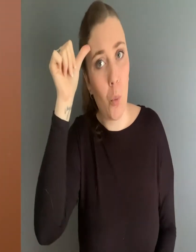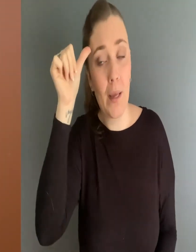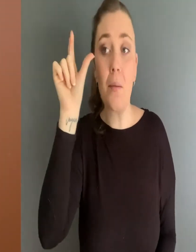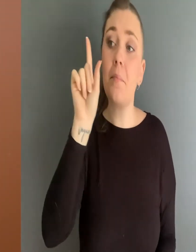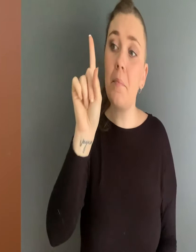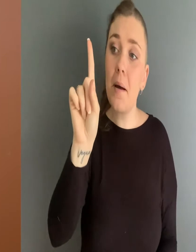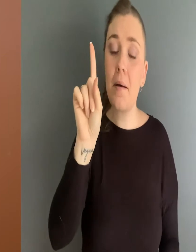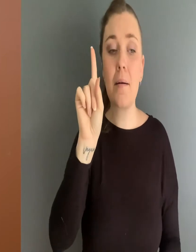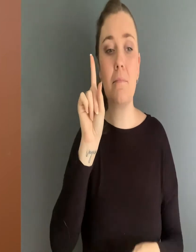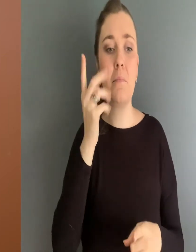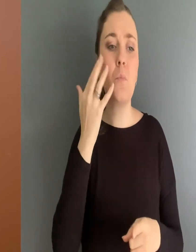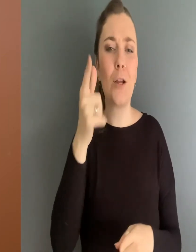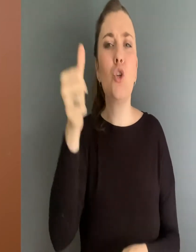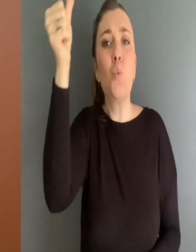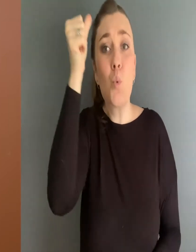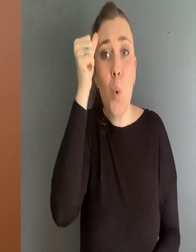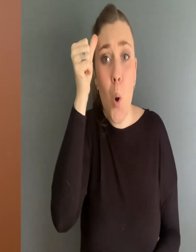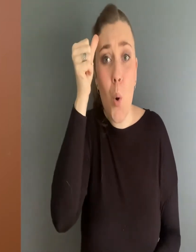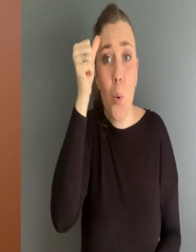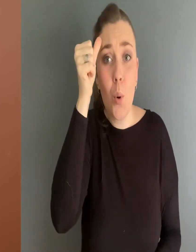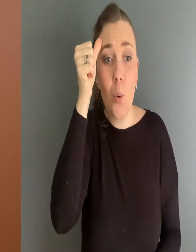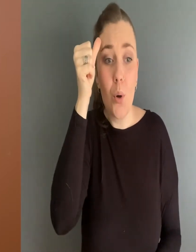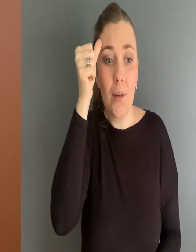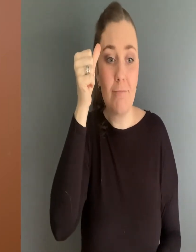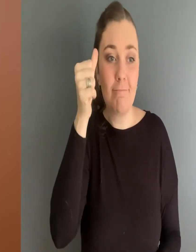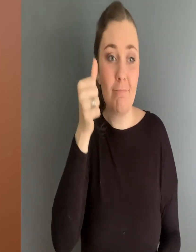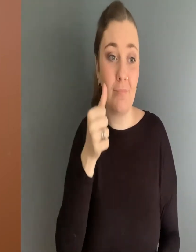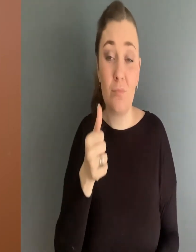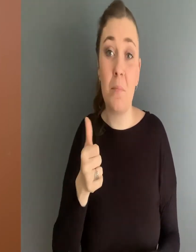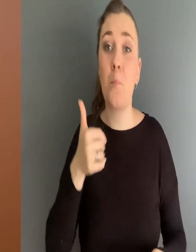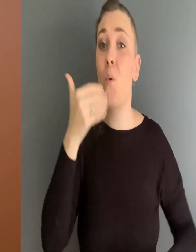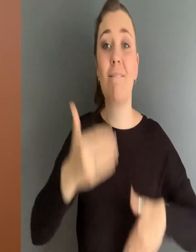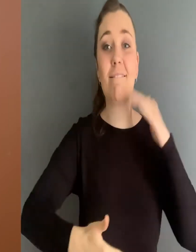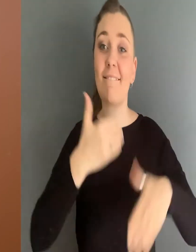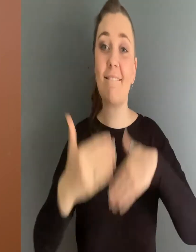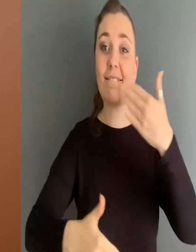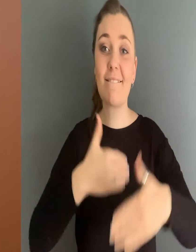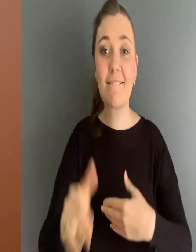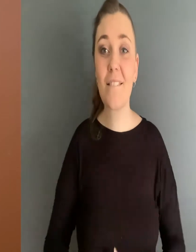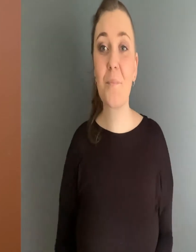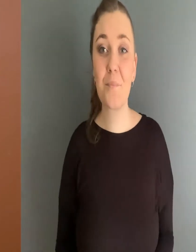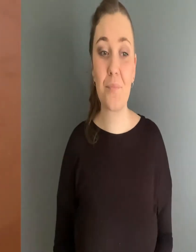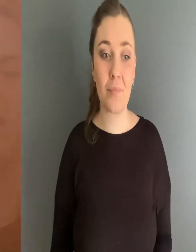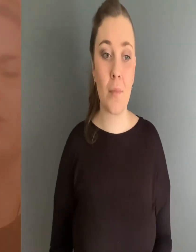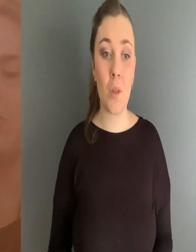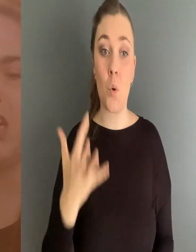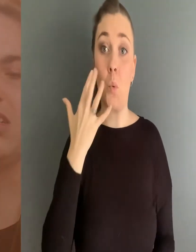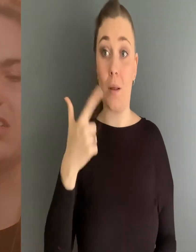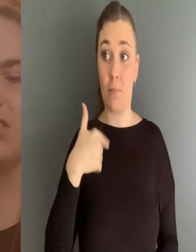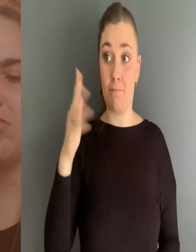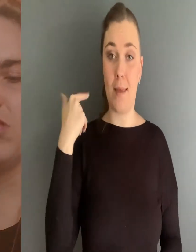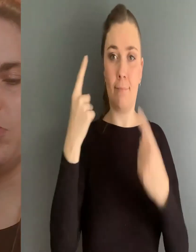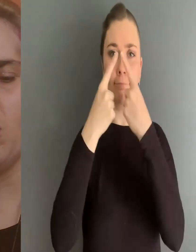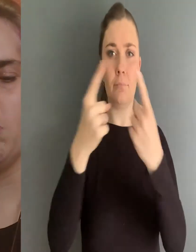then when you know it, you move on with it. When I